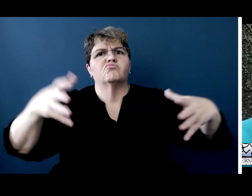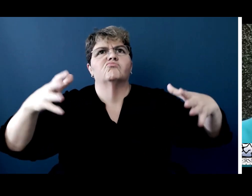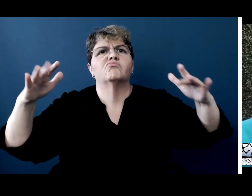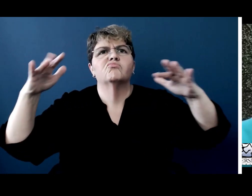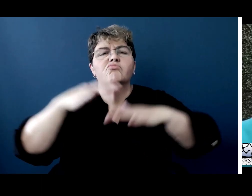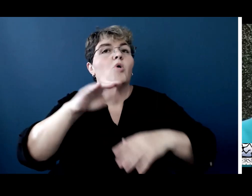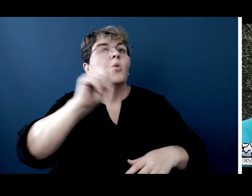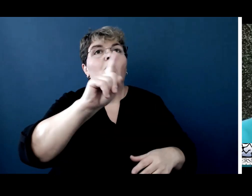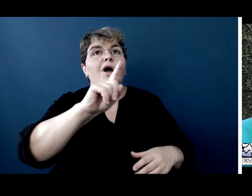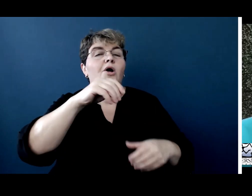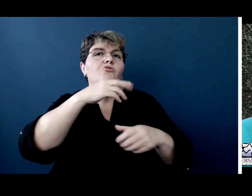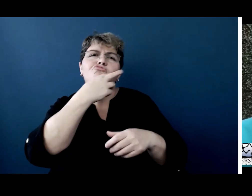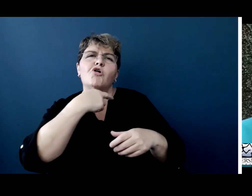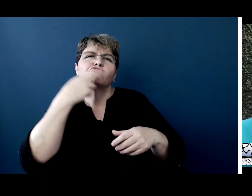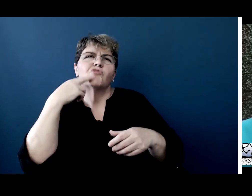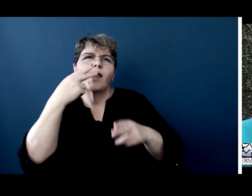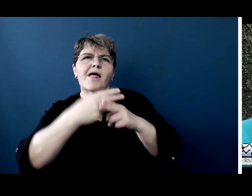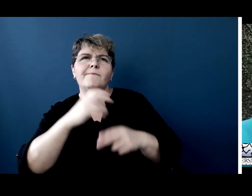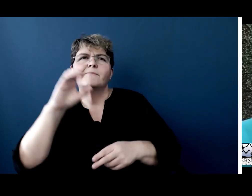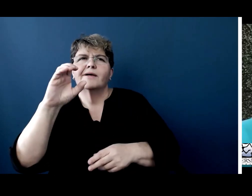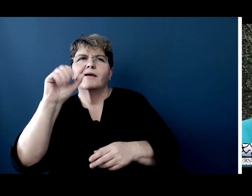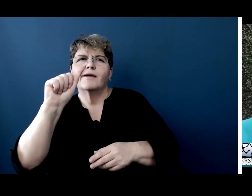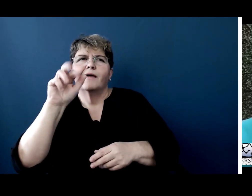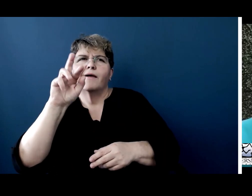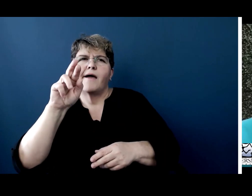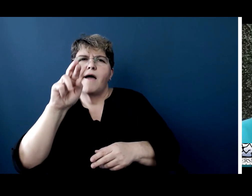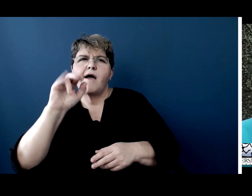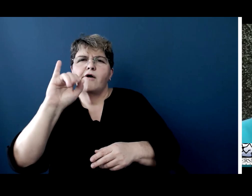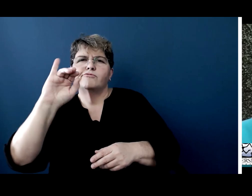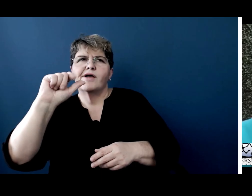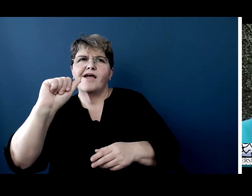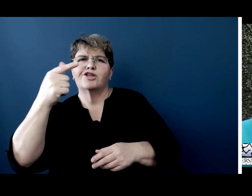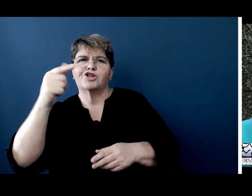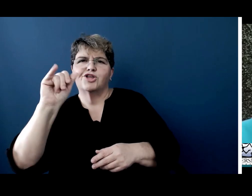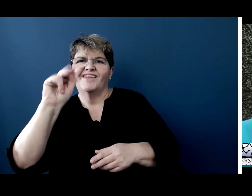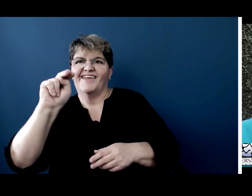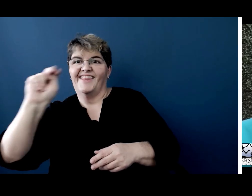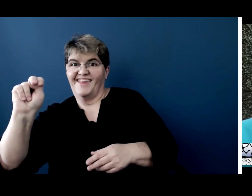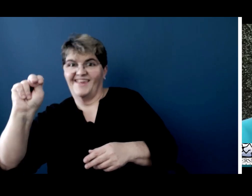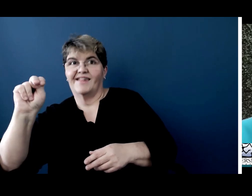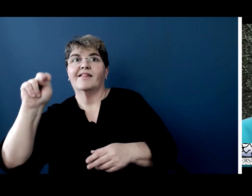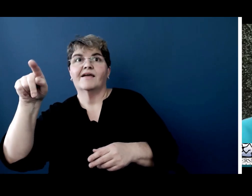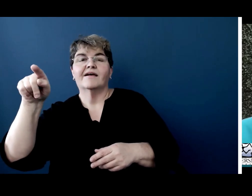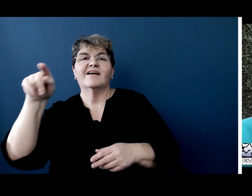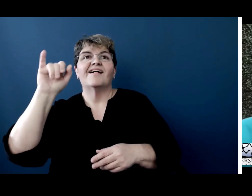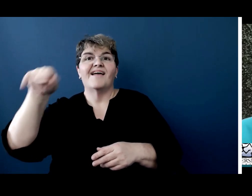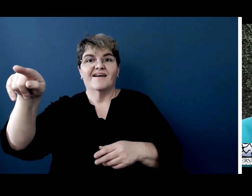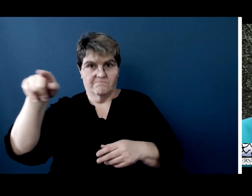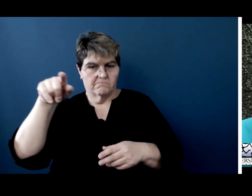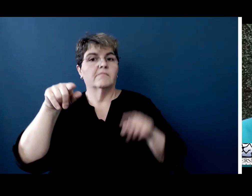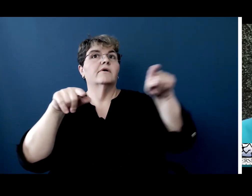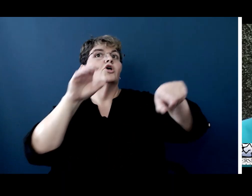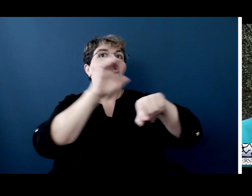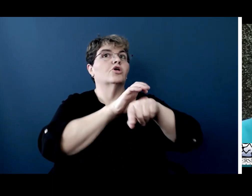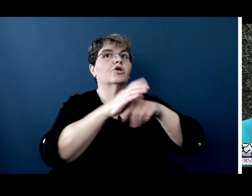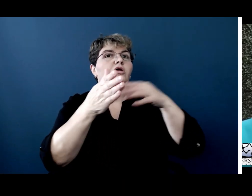the service. Mhm. When we had like a gathering at the end at the Carriage Inn.